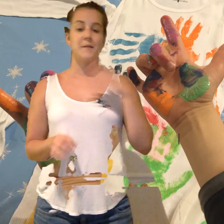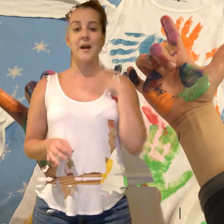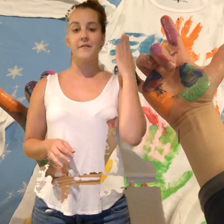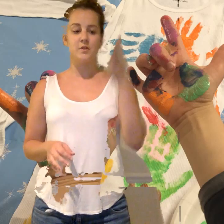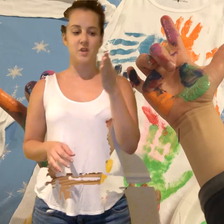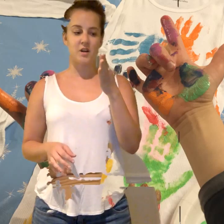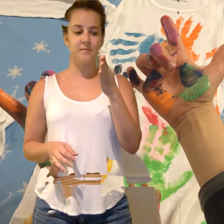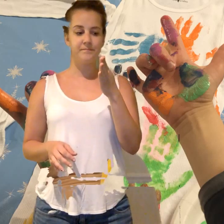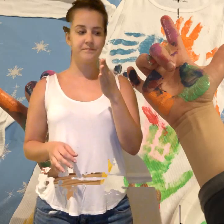my future